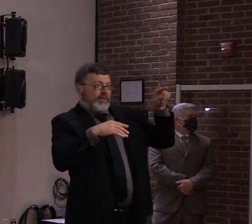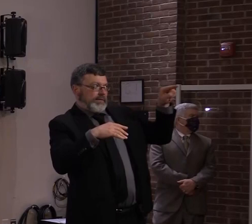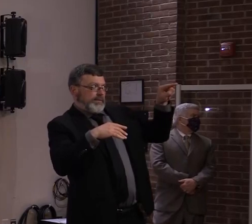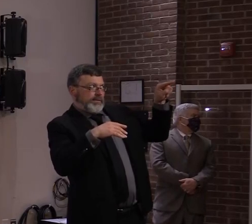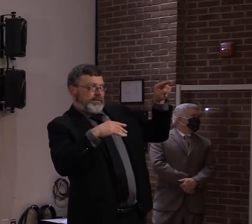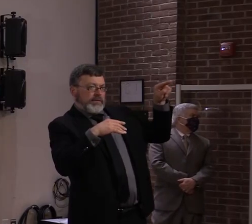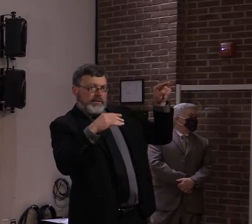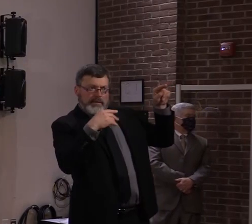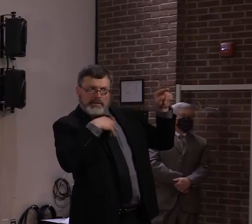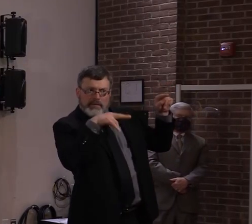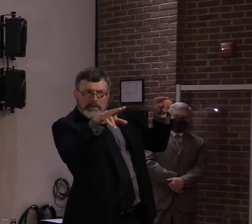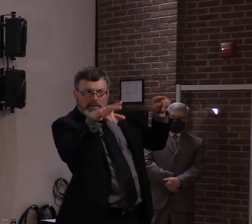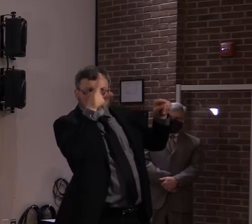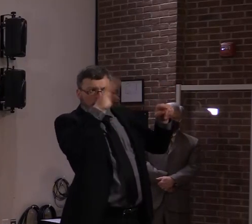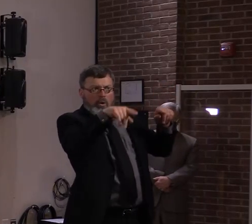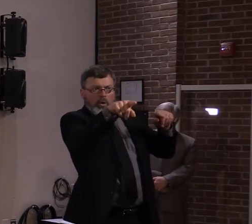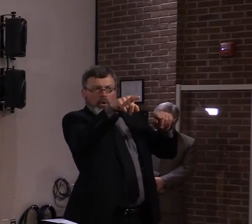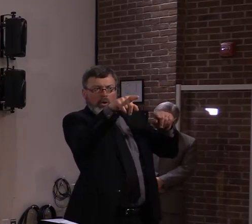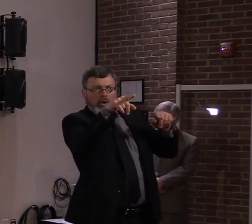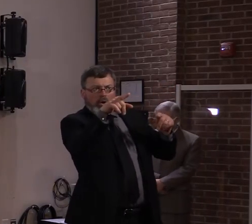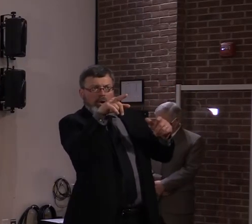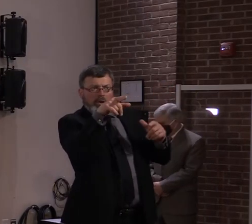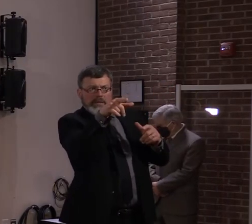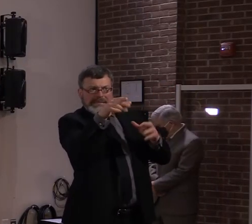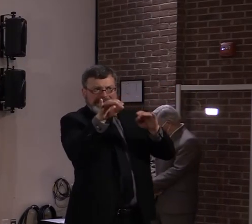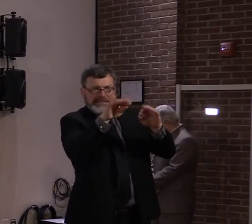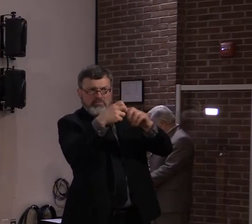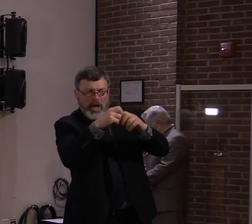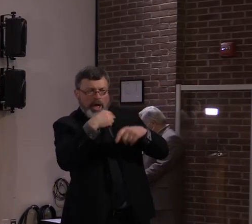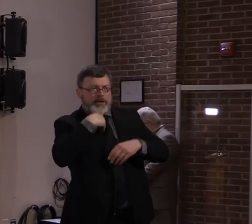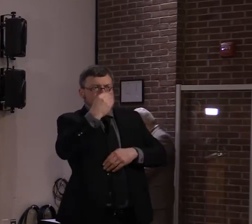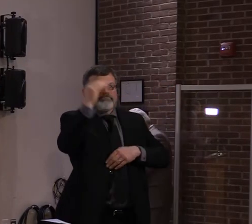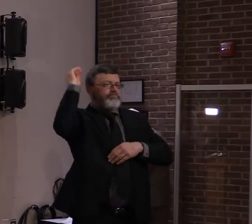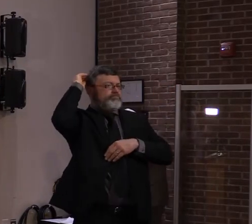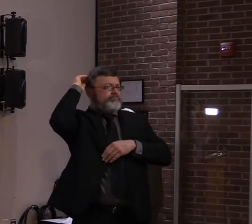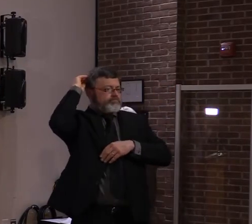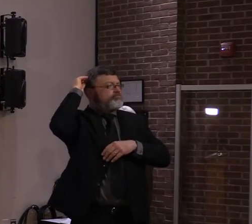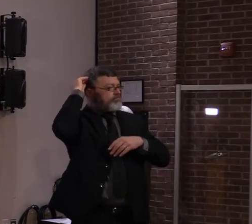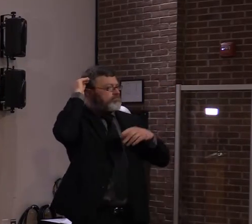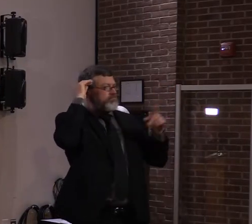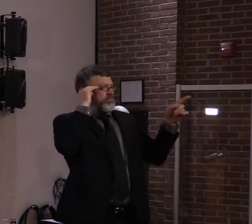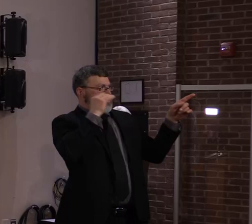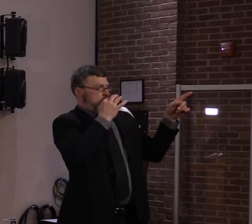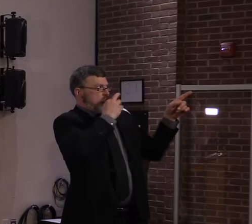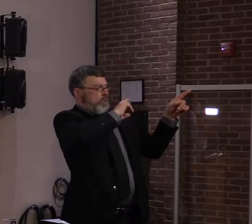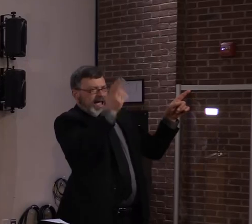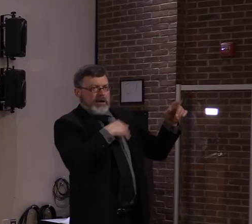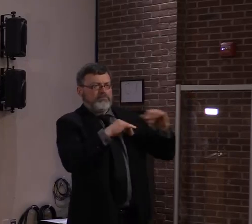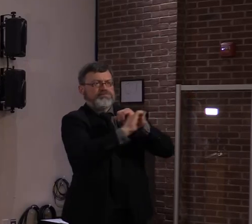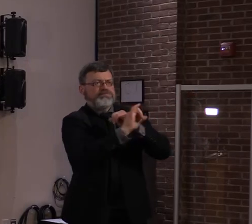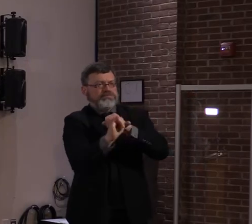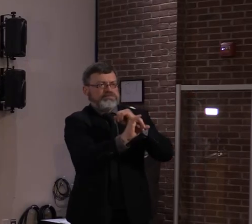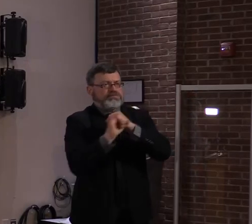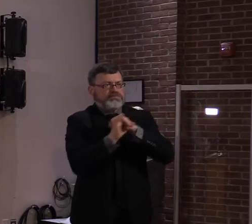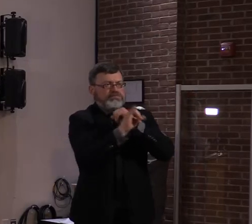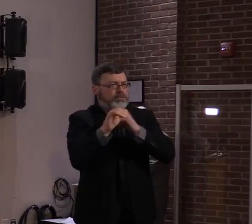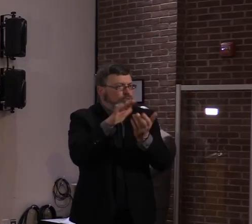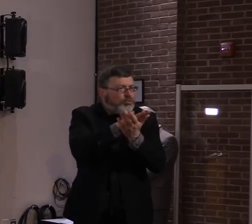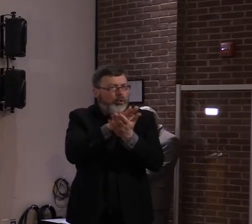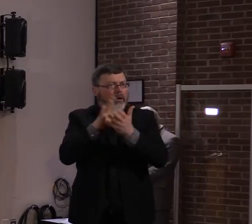them. The other part of the healthcare system is in enterprises like Church Street, as was